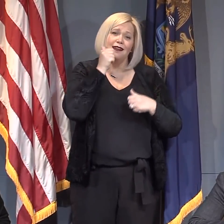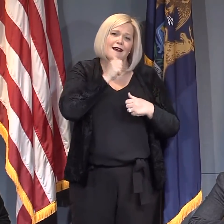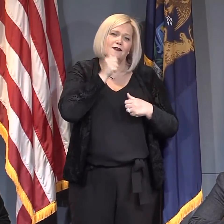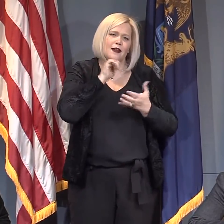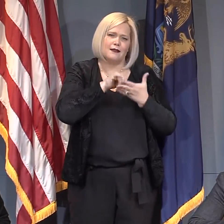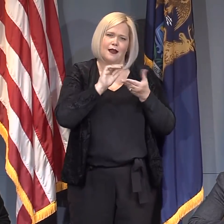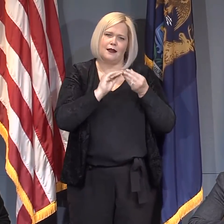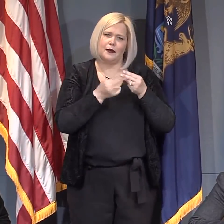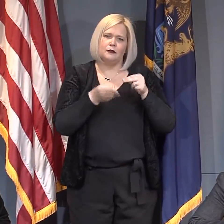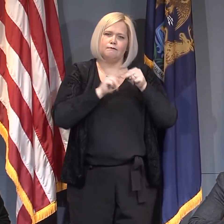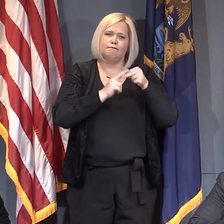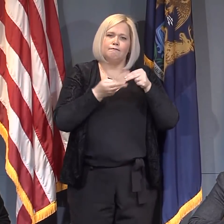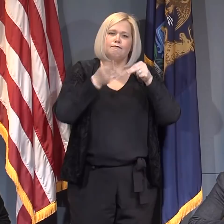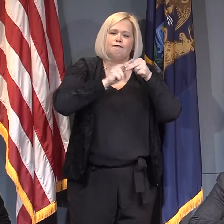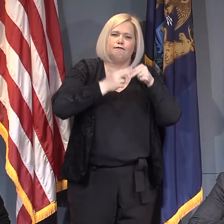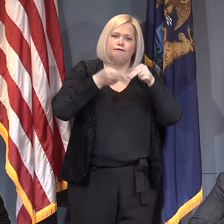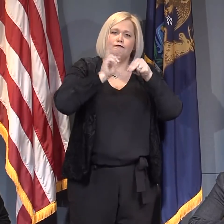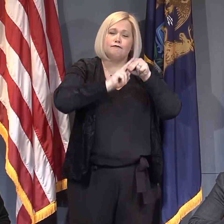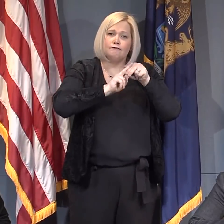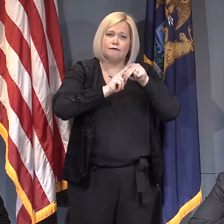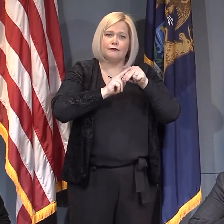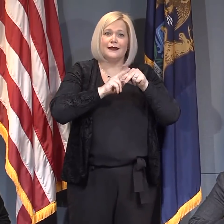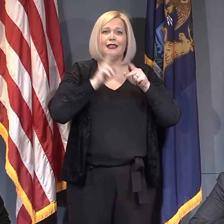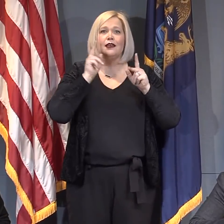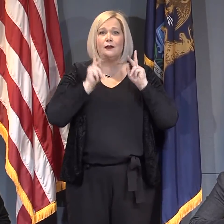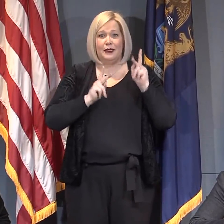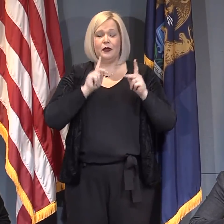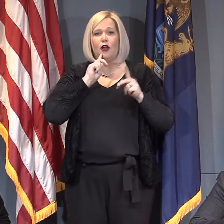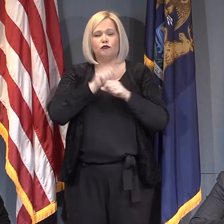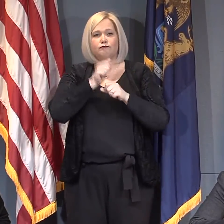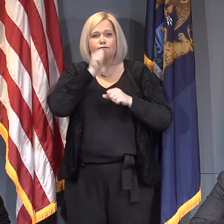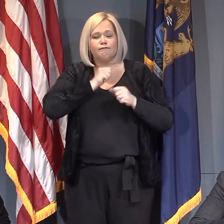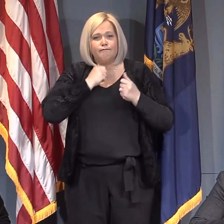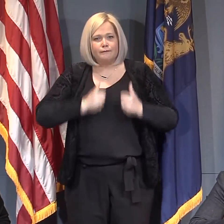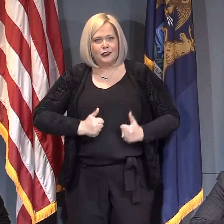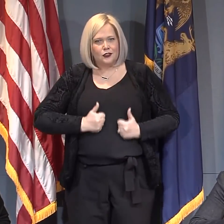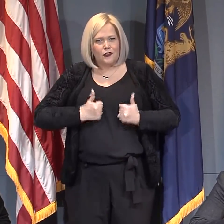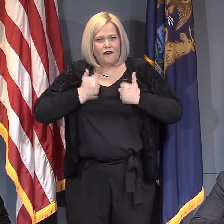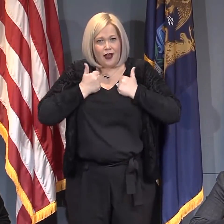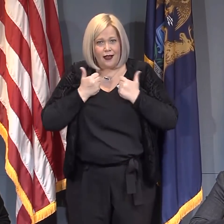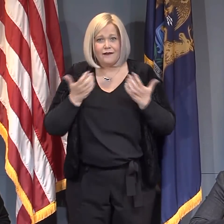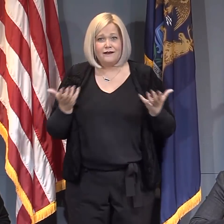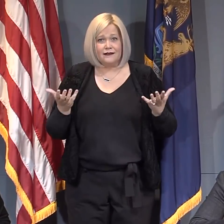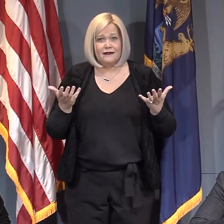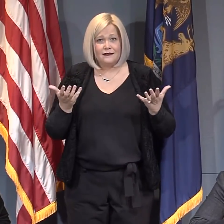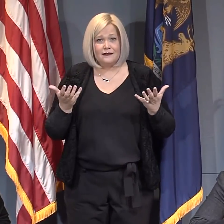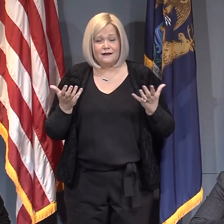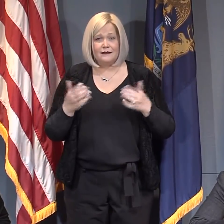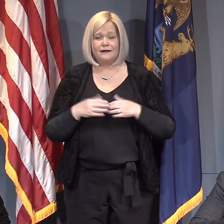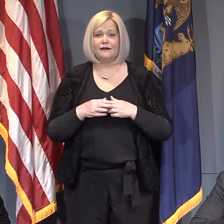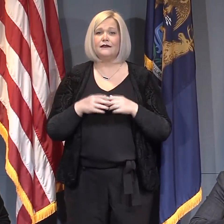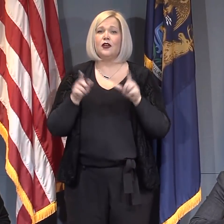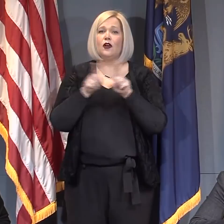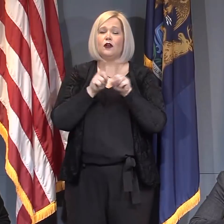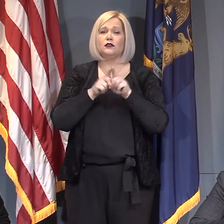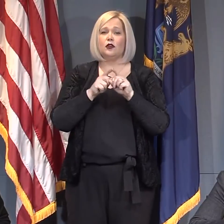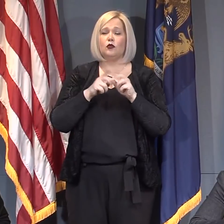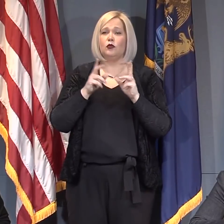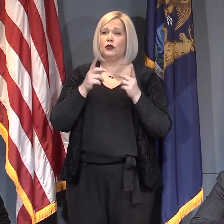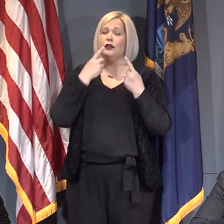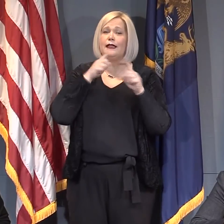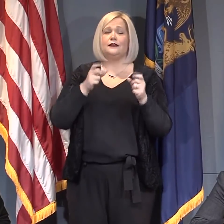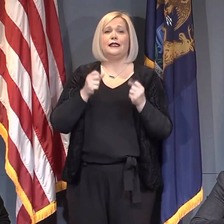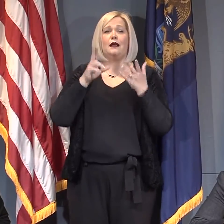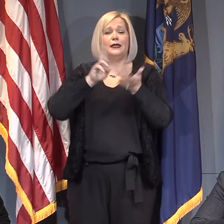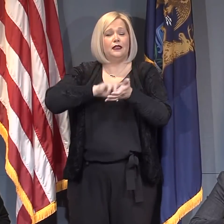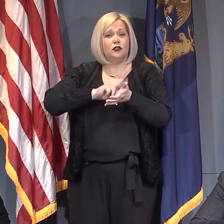every day. People are beating this disease. We've also posted the number of congregate care facilities